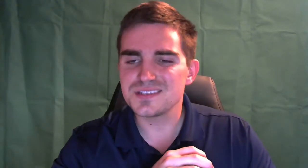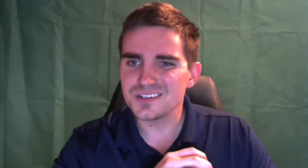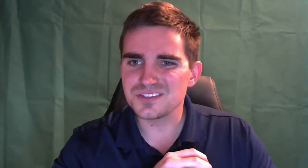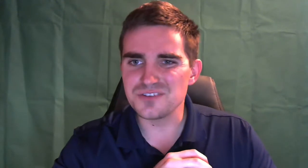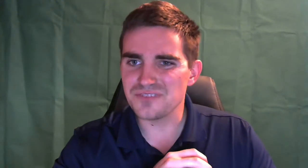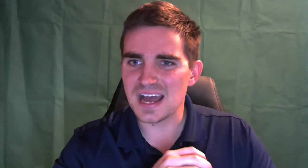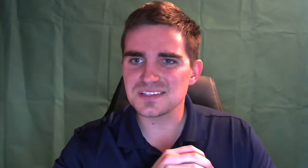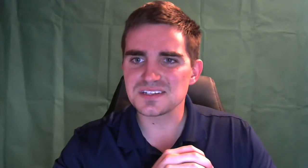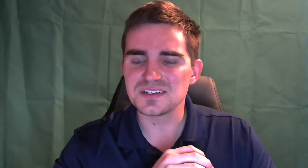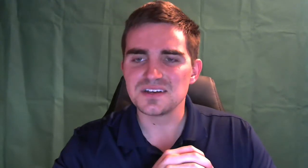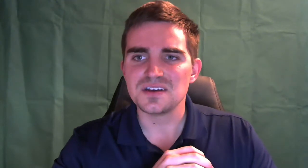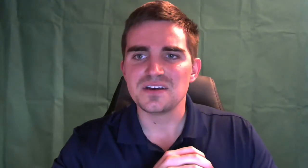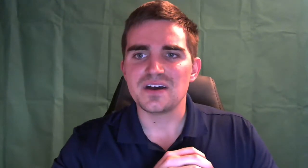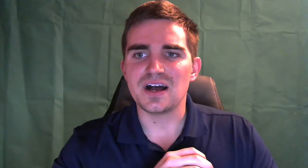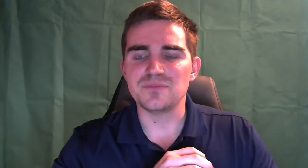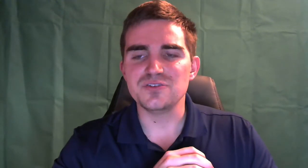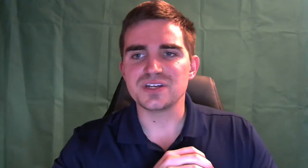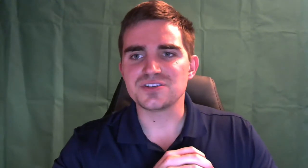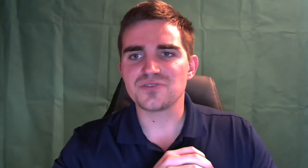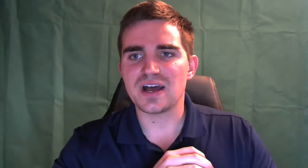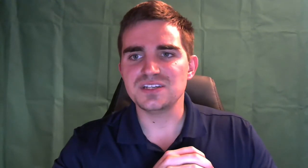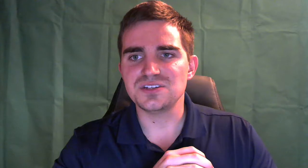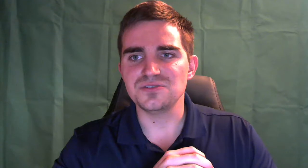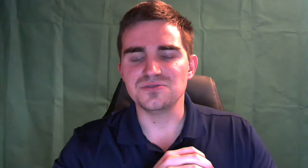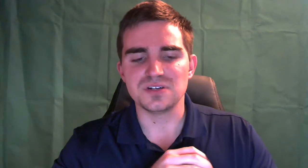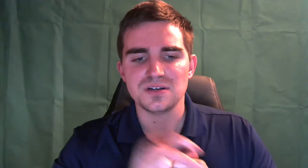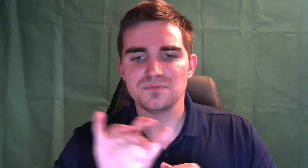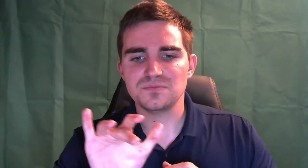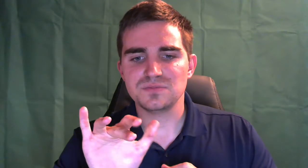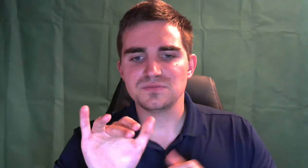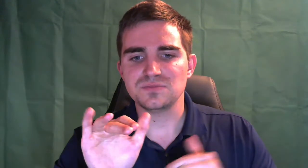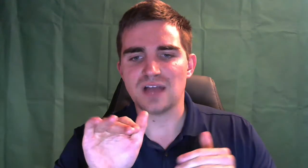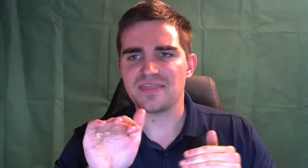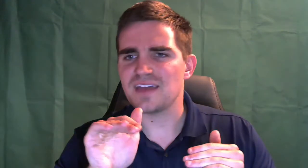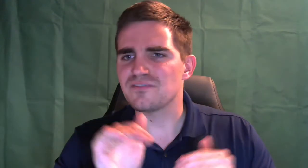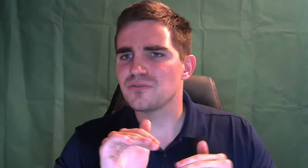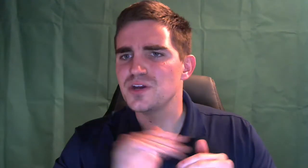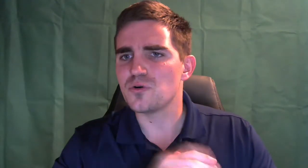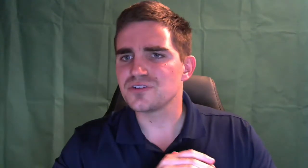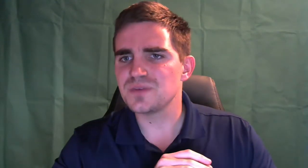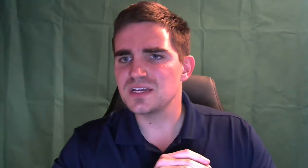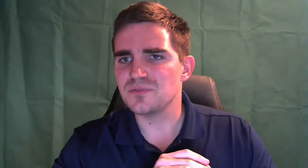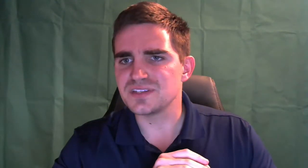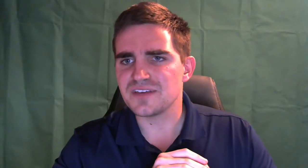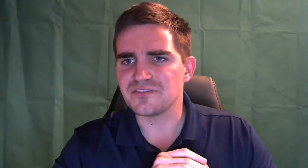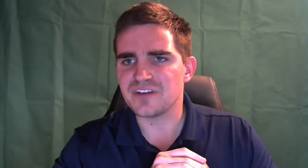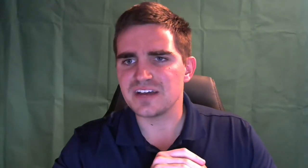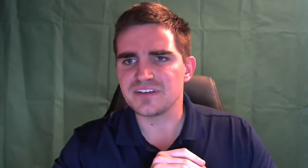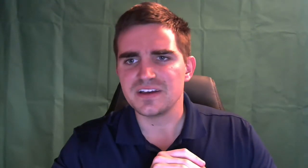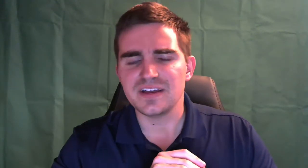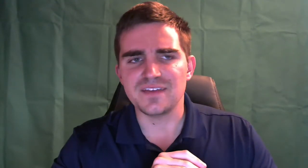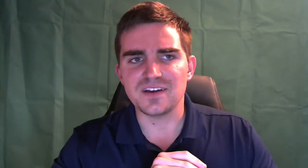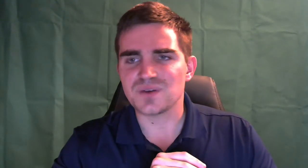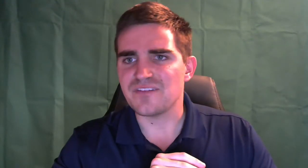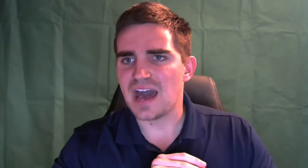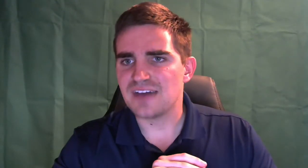too fast, you can try to, I think they have 3/4 speed, 0.75, and they also have half